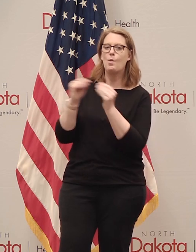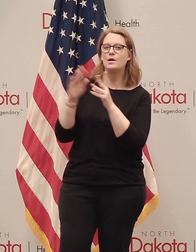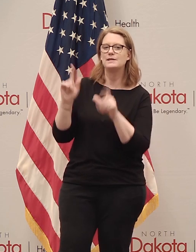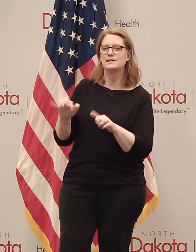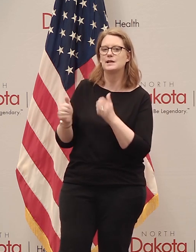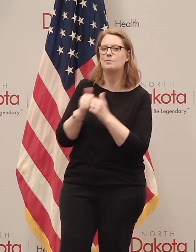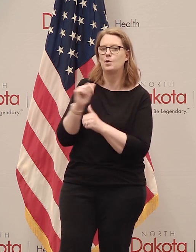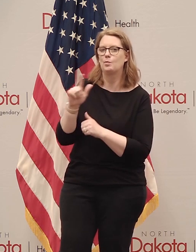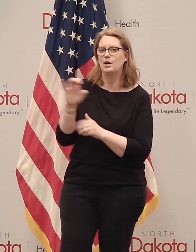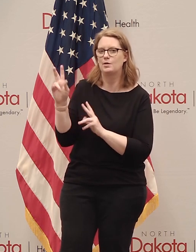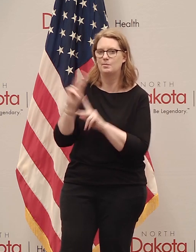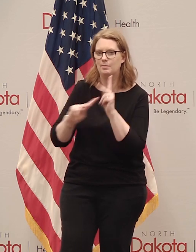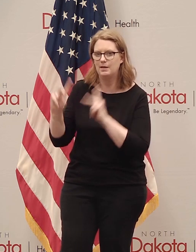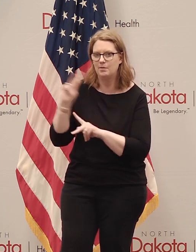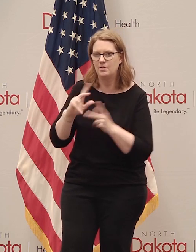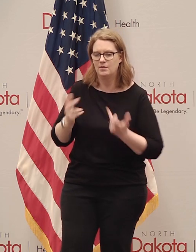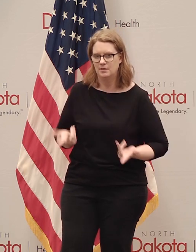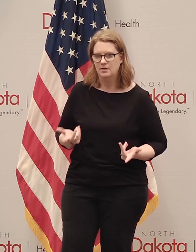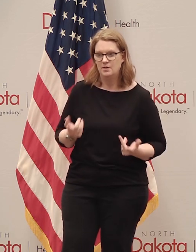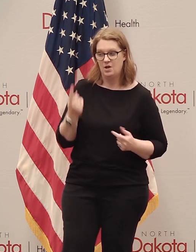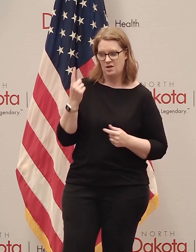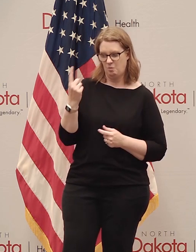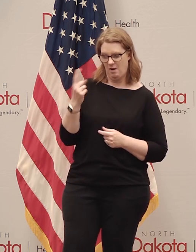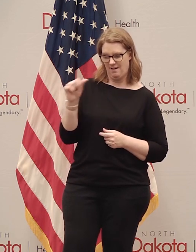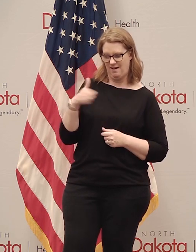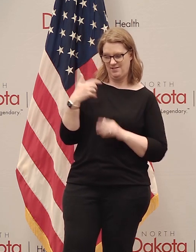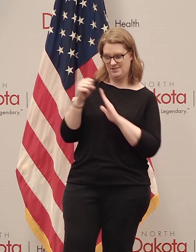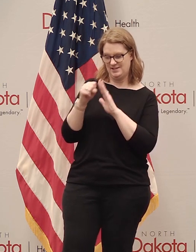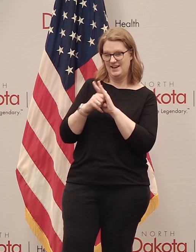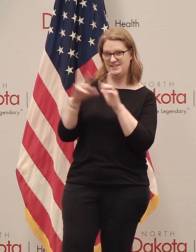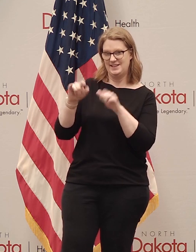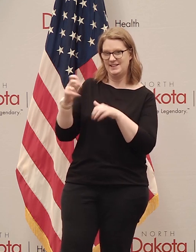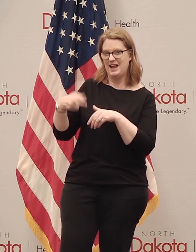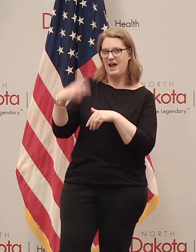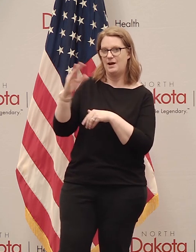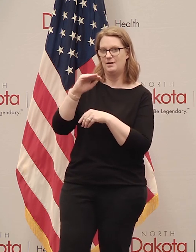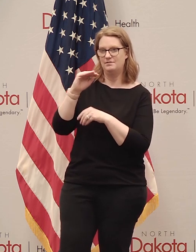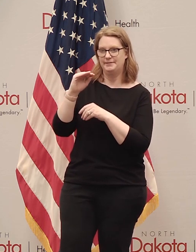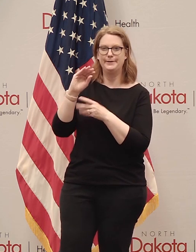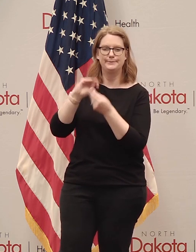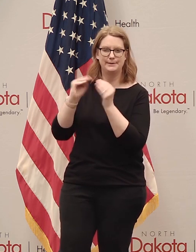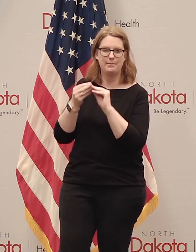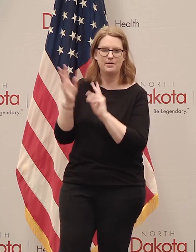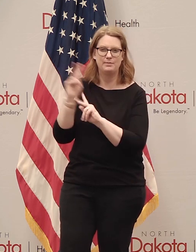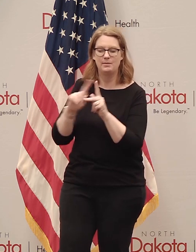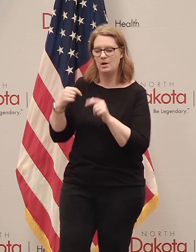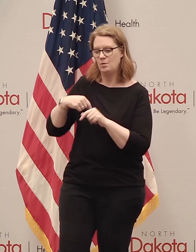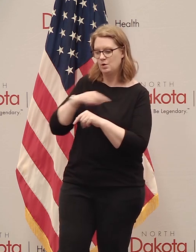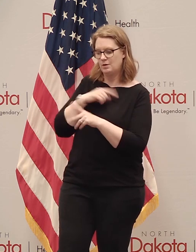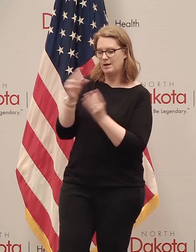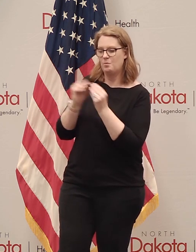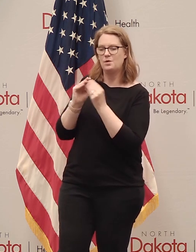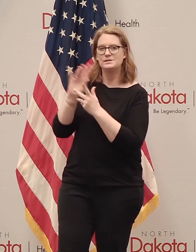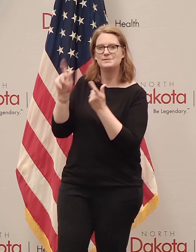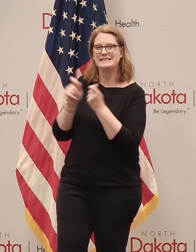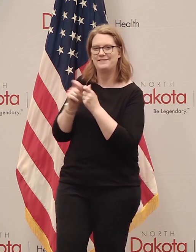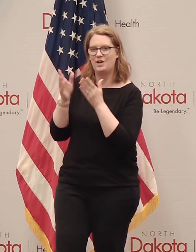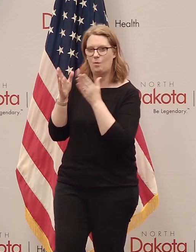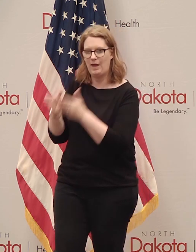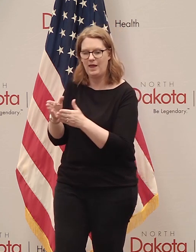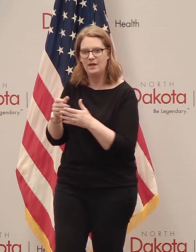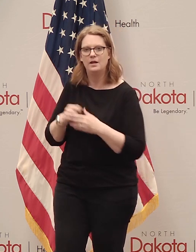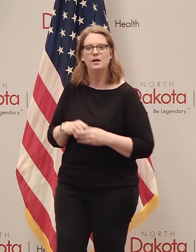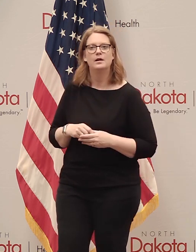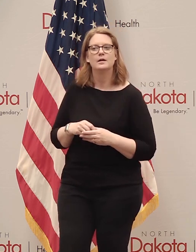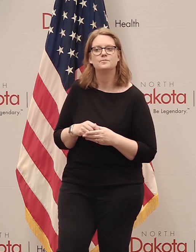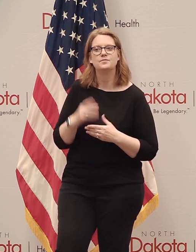Only one state has tested a higher percent of the population, and we're doing that in a more targeted way, because some of the